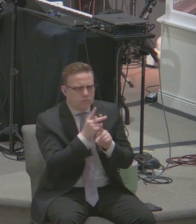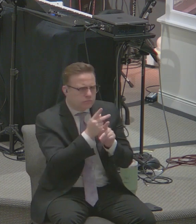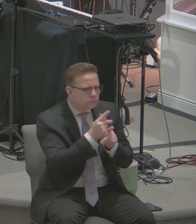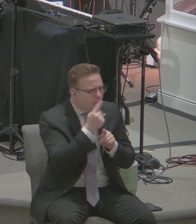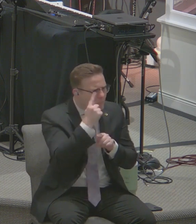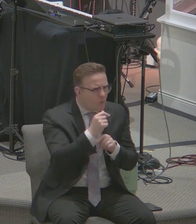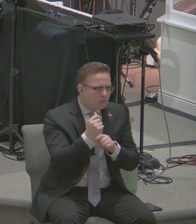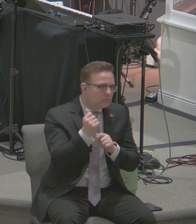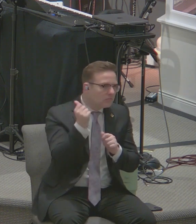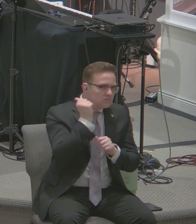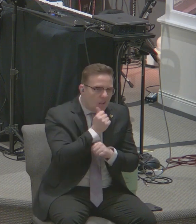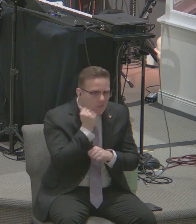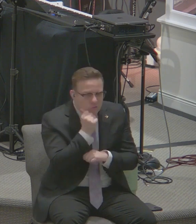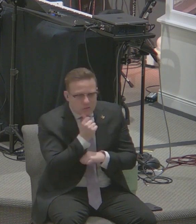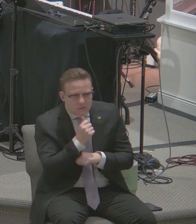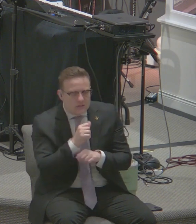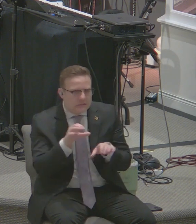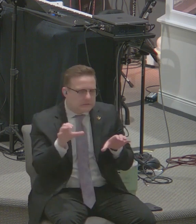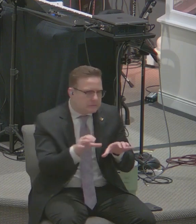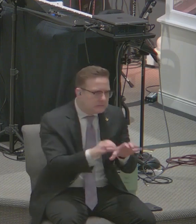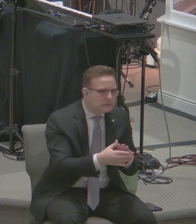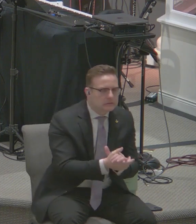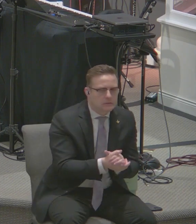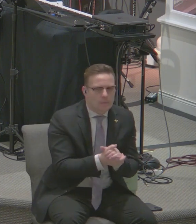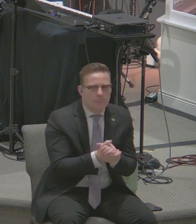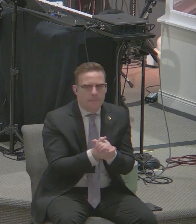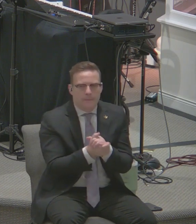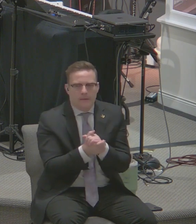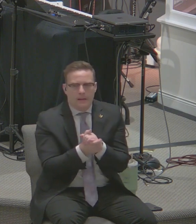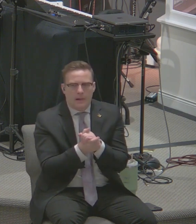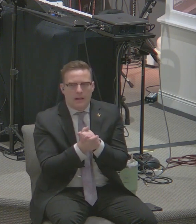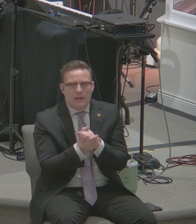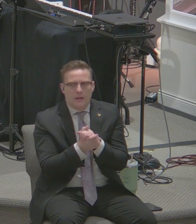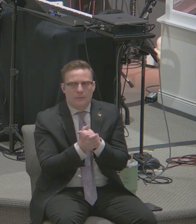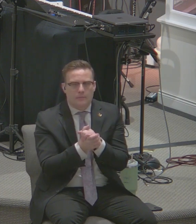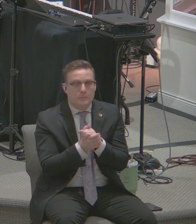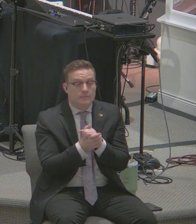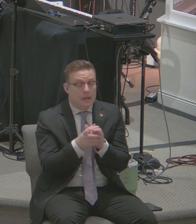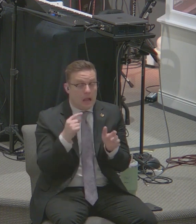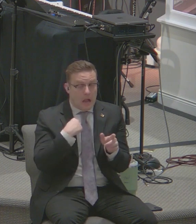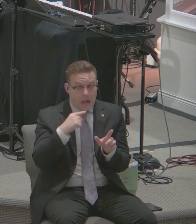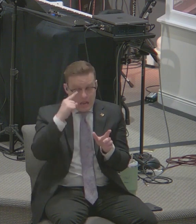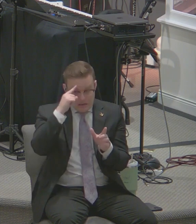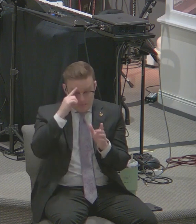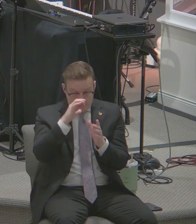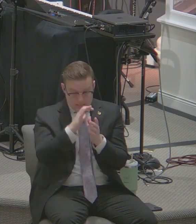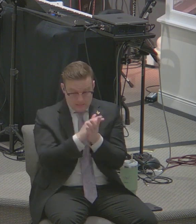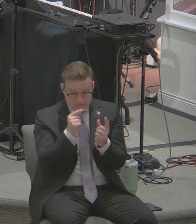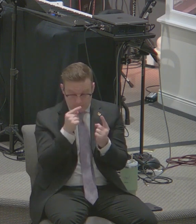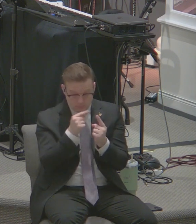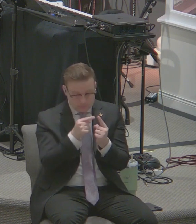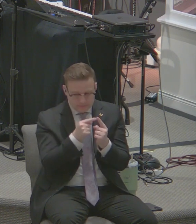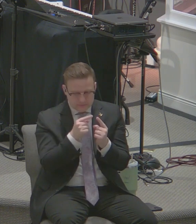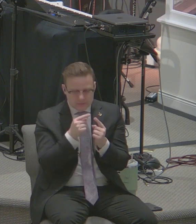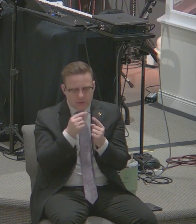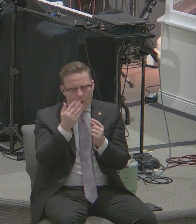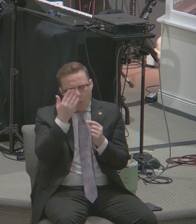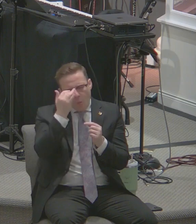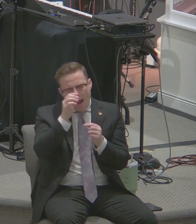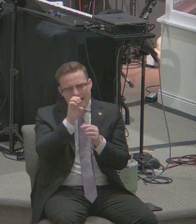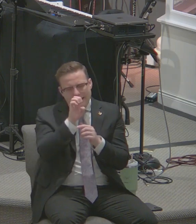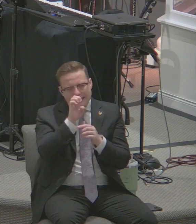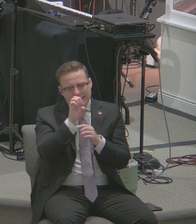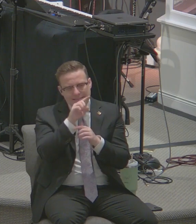over the day-to-day activities. And it was this purpose that I believe really Ezekiel was prophesying, was